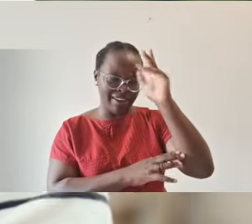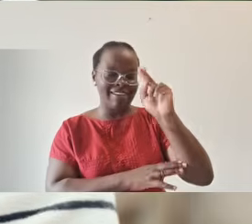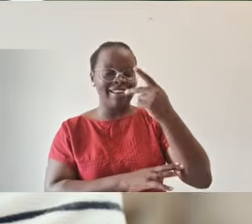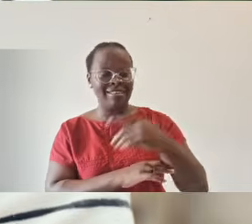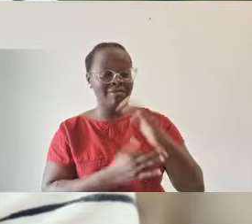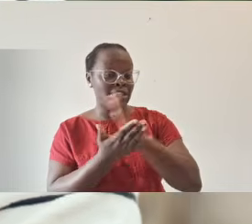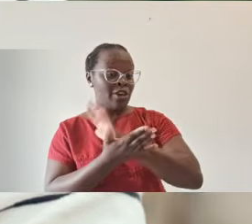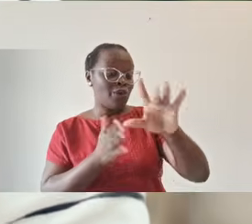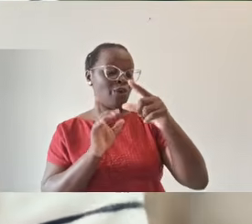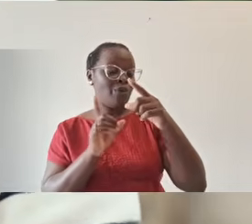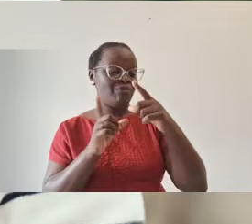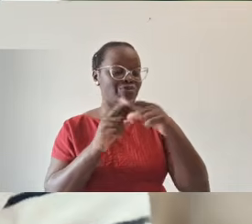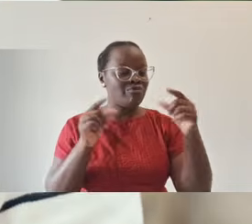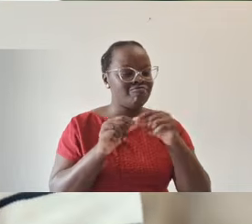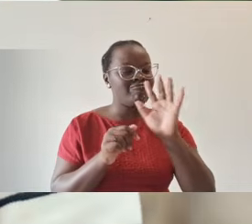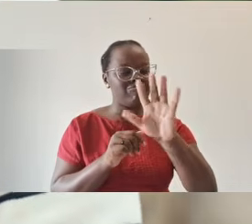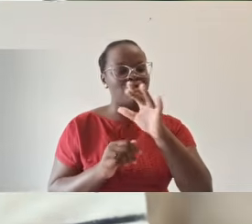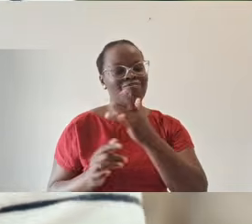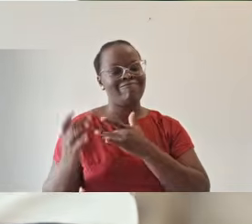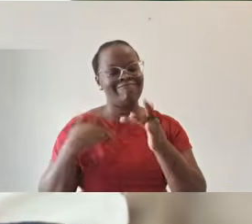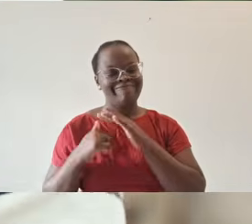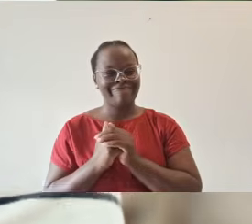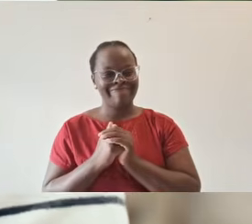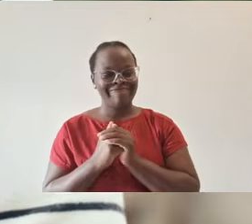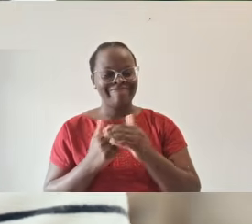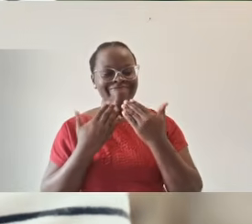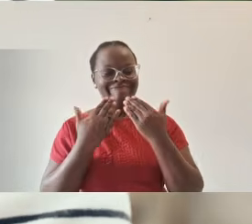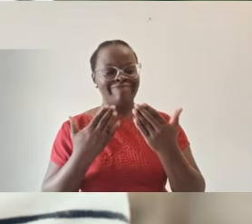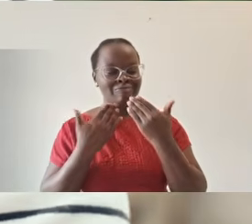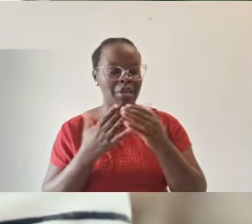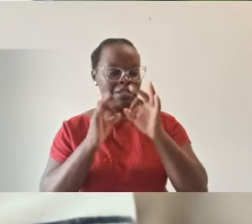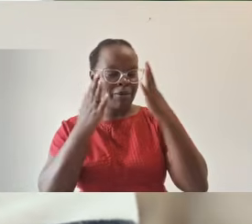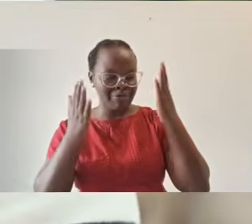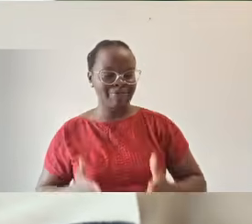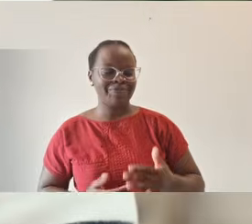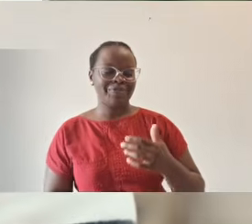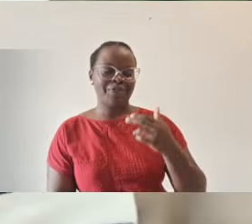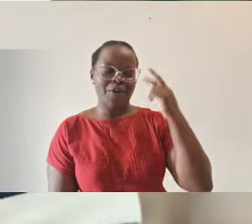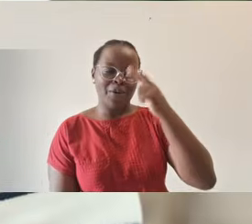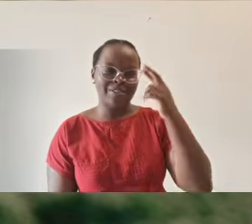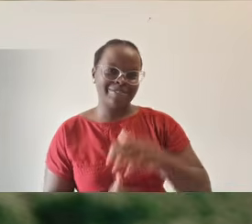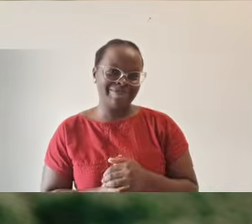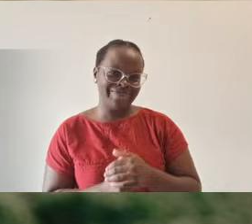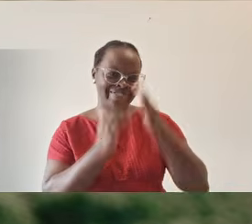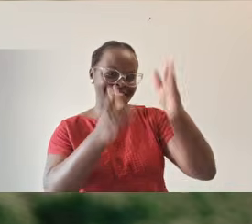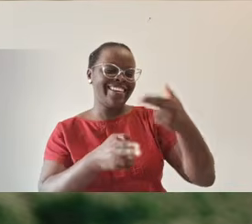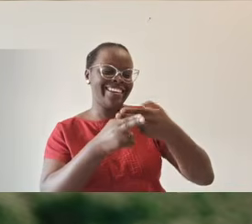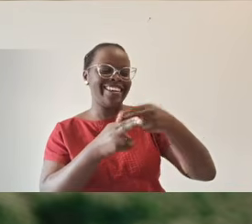thoughts, and let's keep the conversation going. Special thanks to our sign language interpreter, Ms. Rose Omolo. My name is Ian